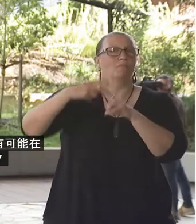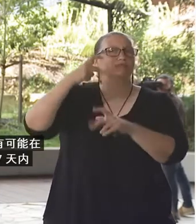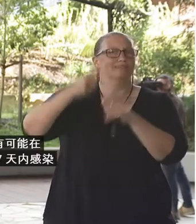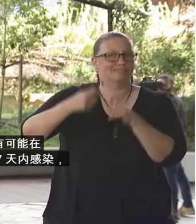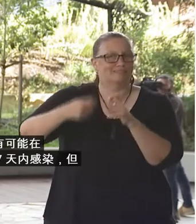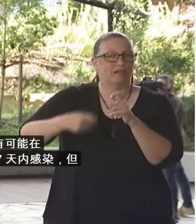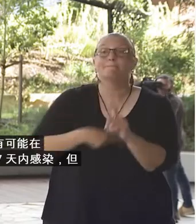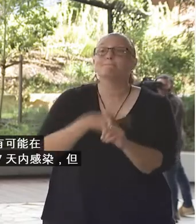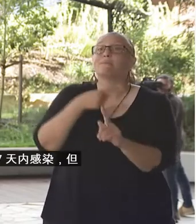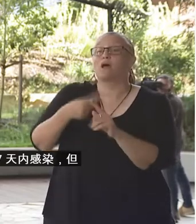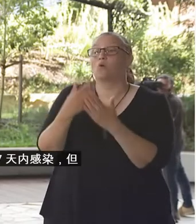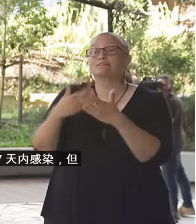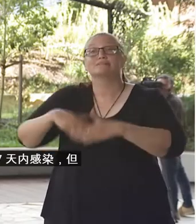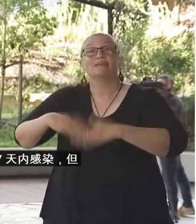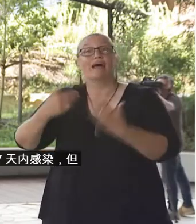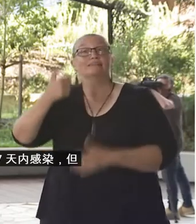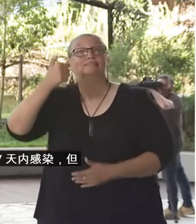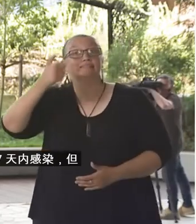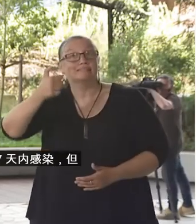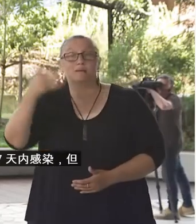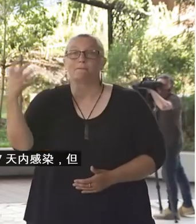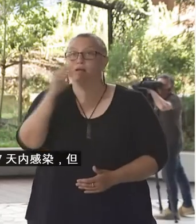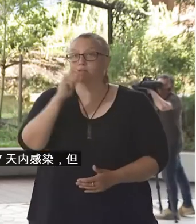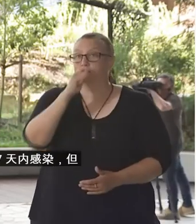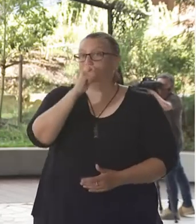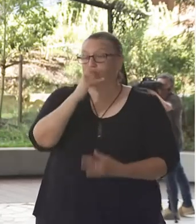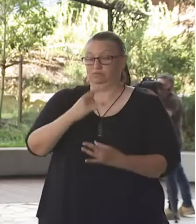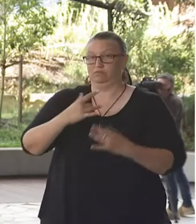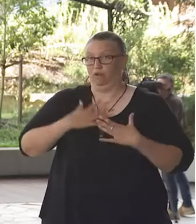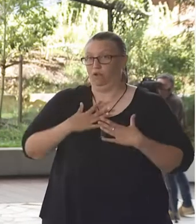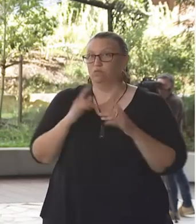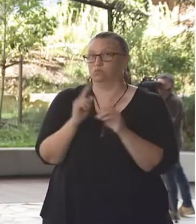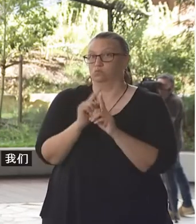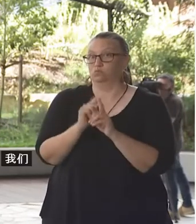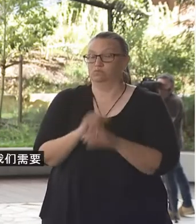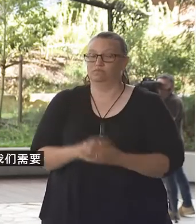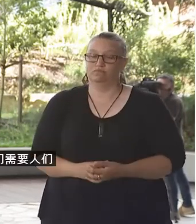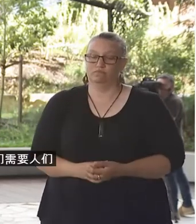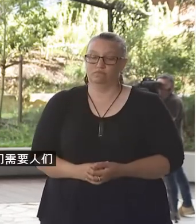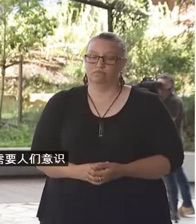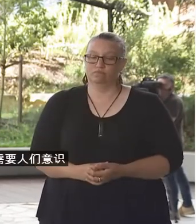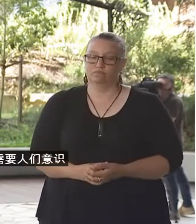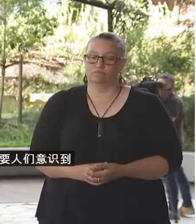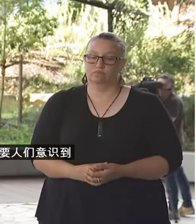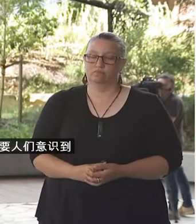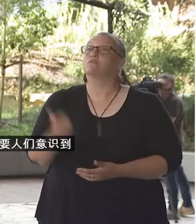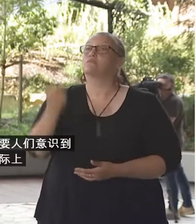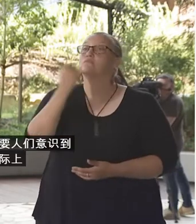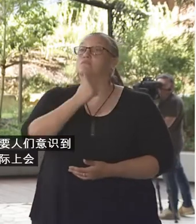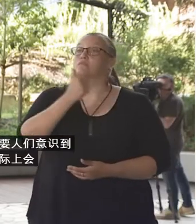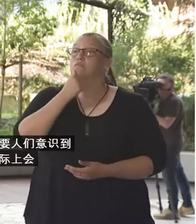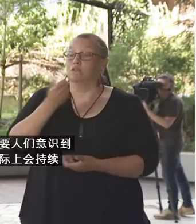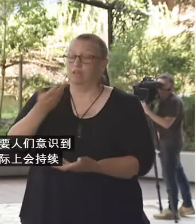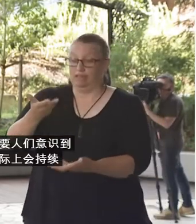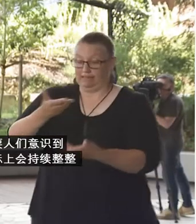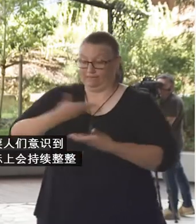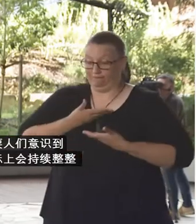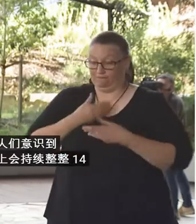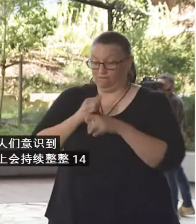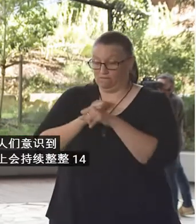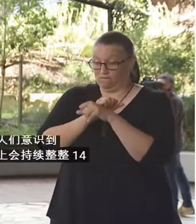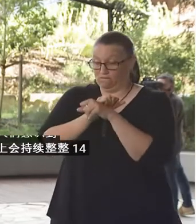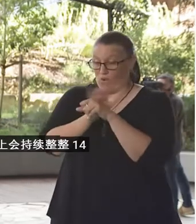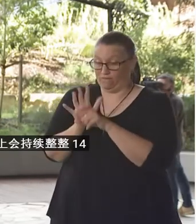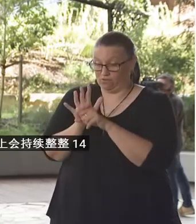your infection in the first 7 days after you're exposed to a case, we need people to be aware that the risk really extends for the